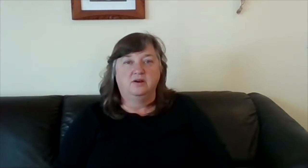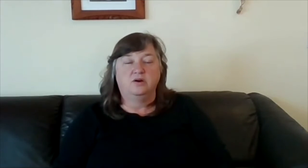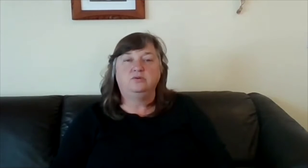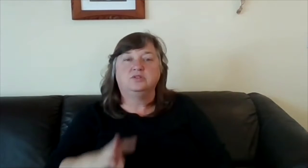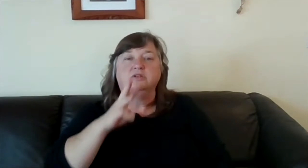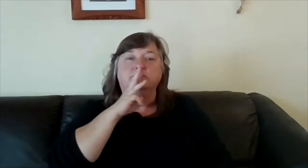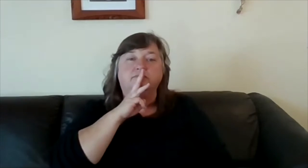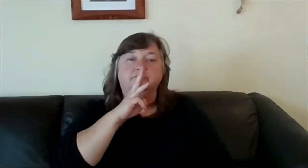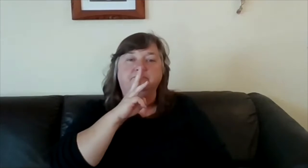ocean.